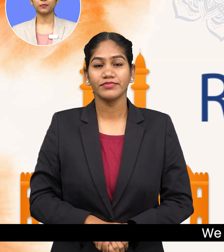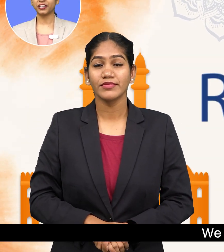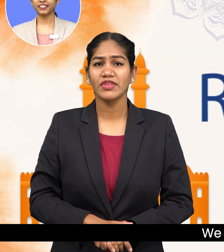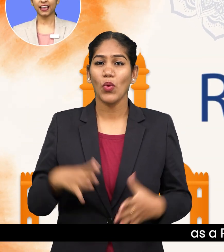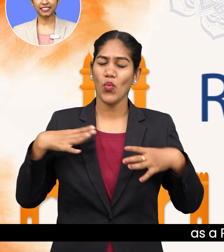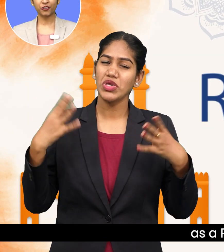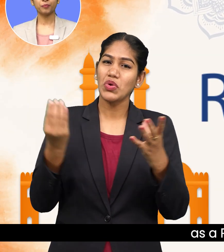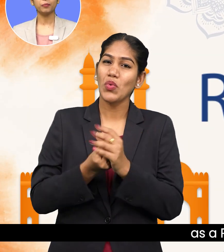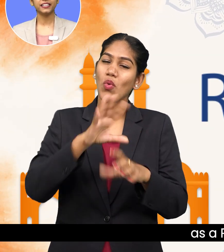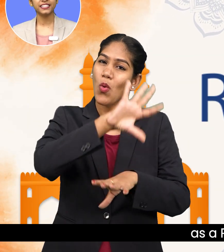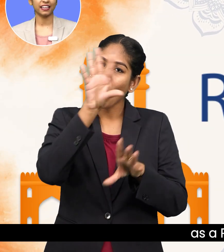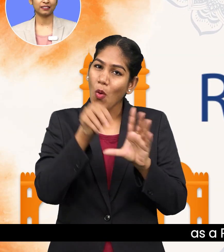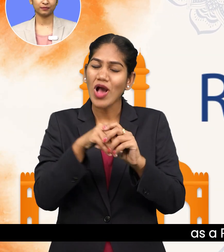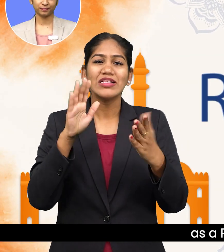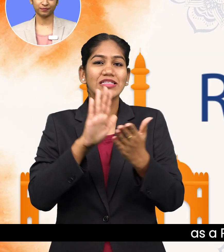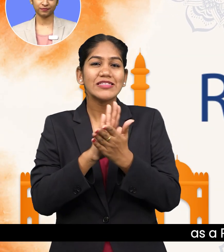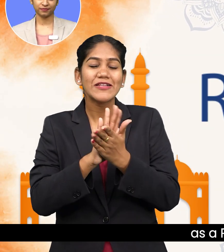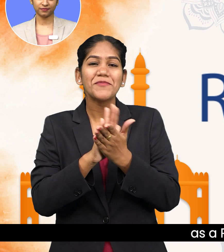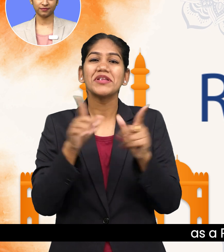We celebrate it as a Republic Day.